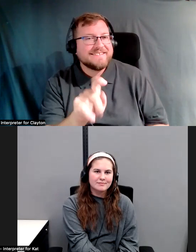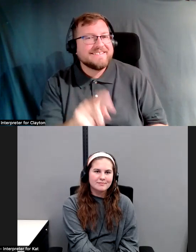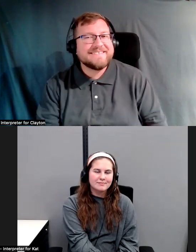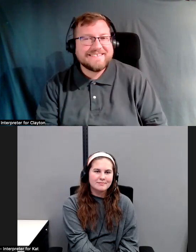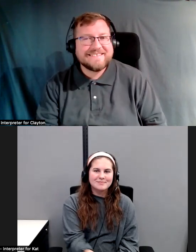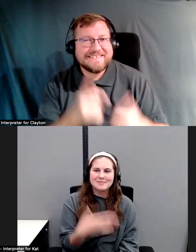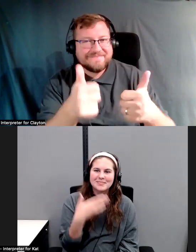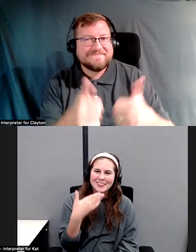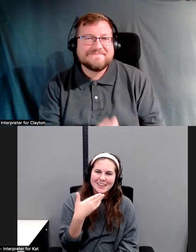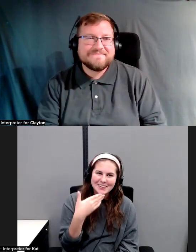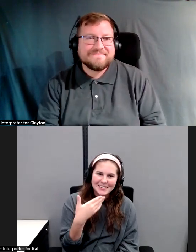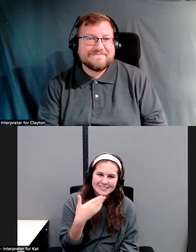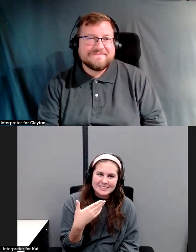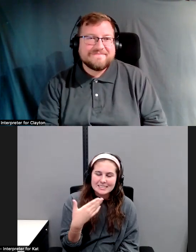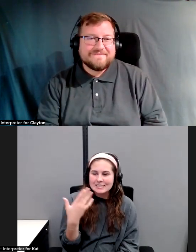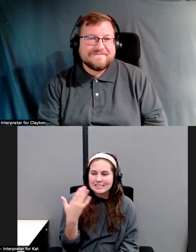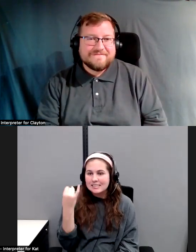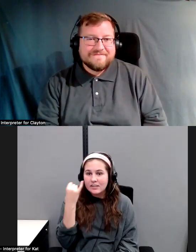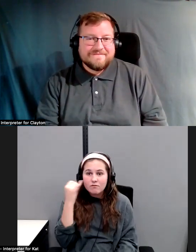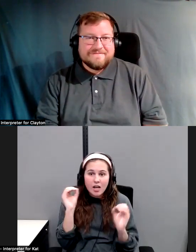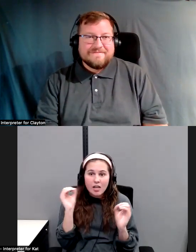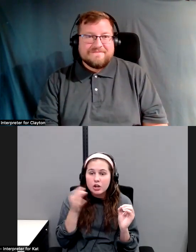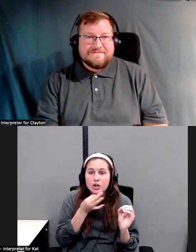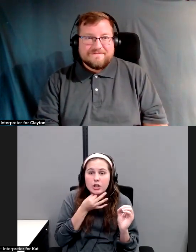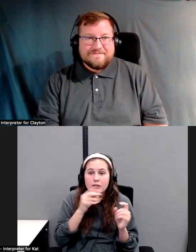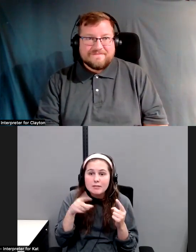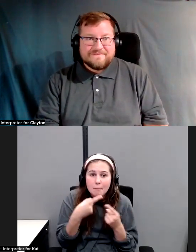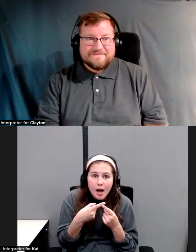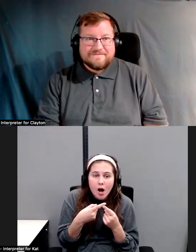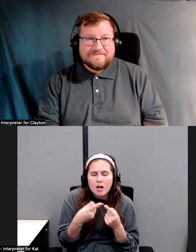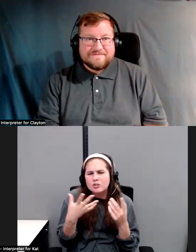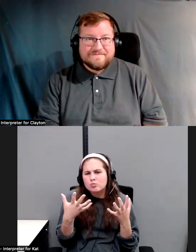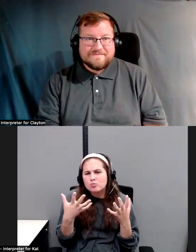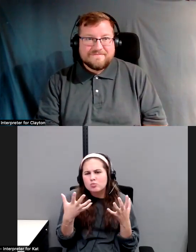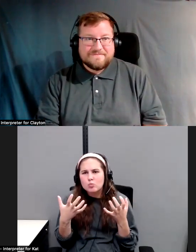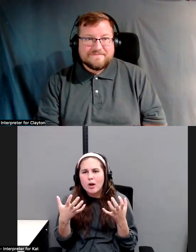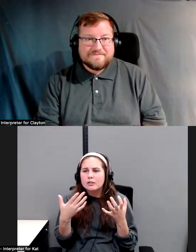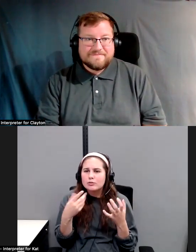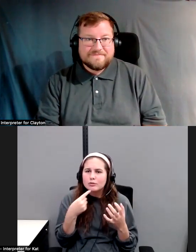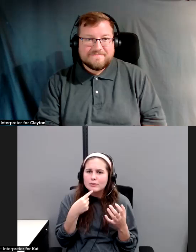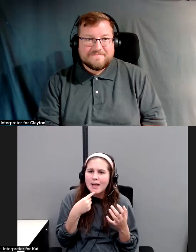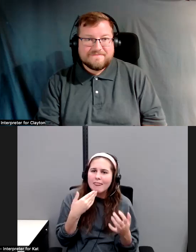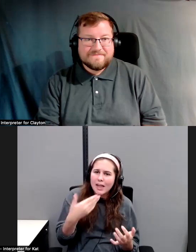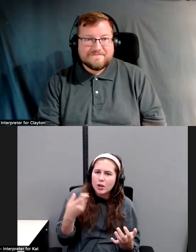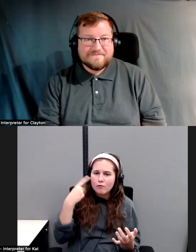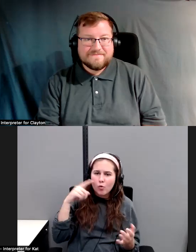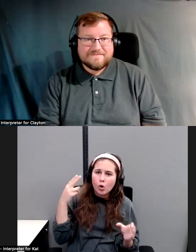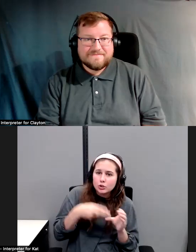Thank you. There's nothing else you're curious about. I just wanted to say thank you for stopping by at the Cast Chat podcast.